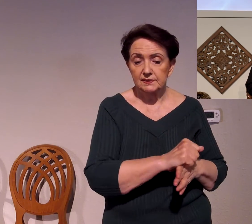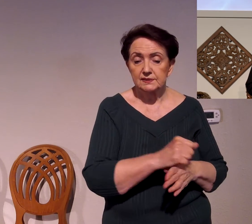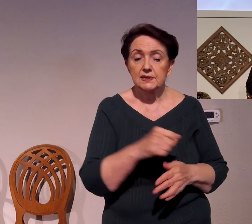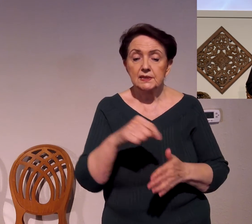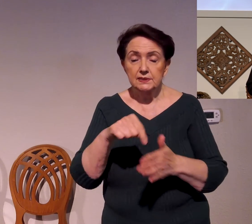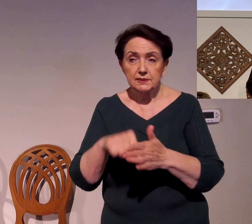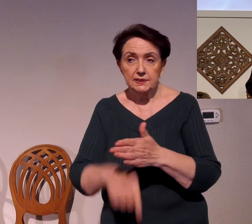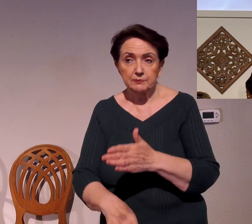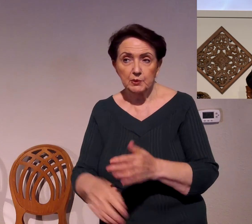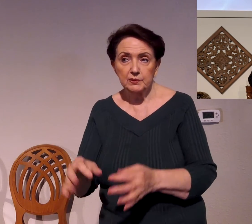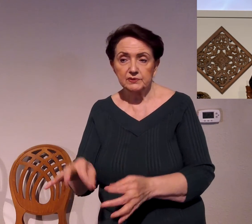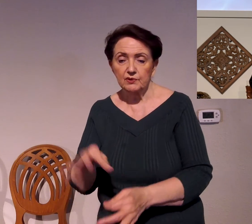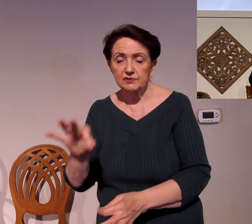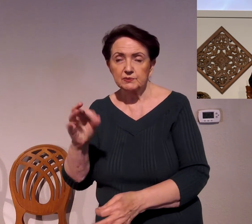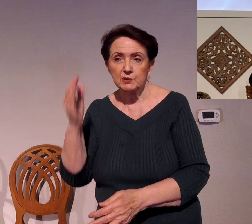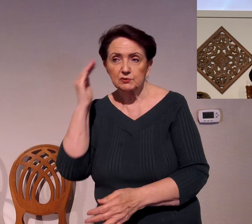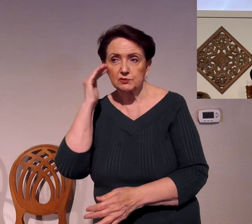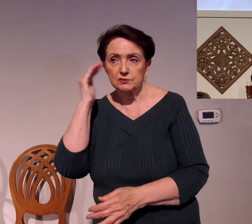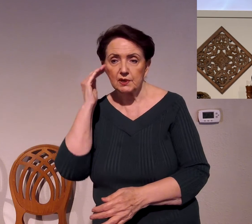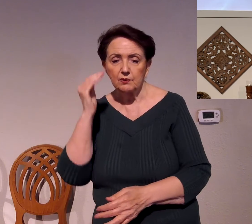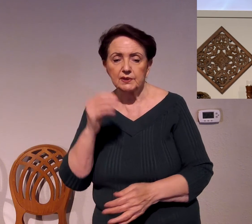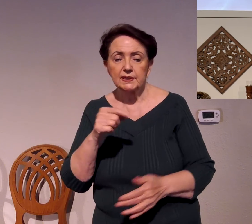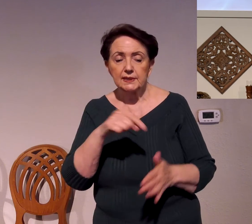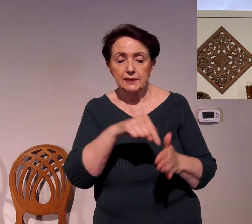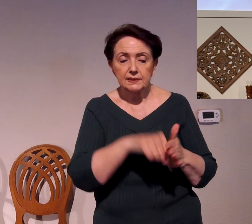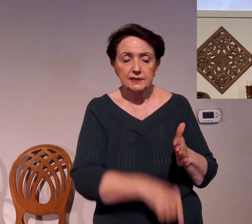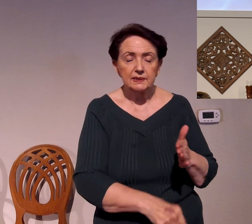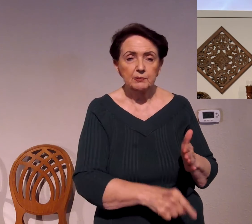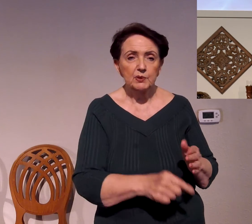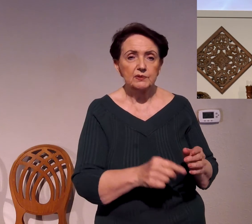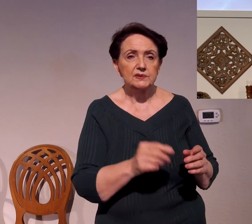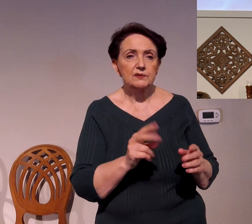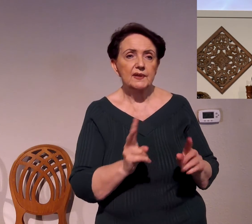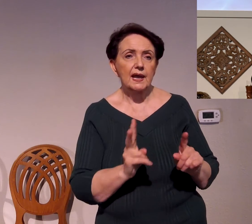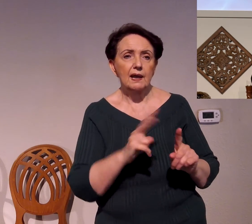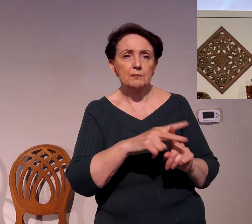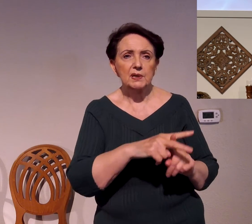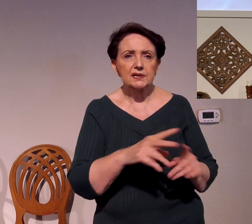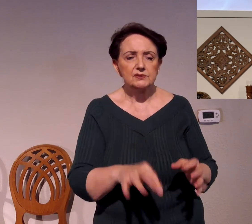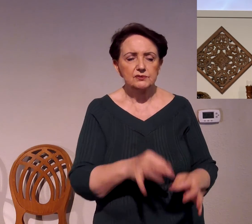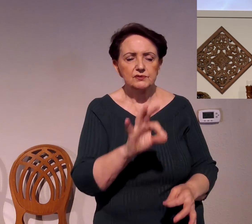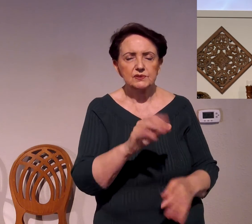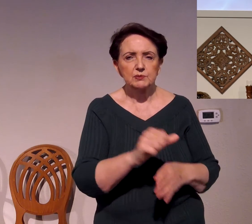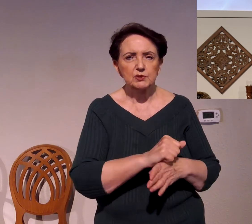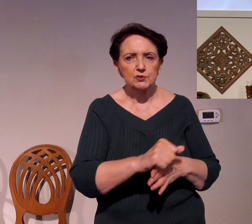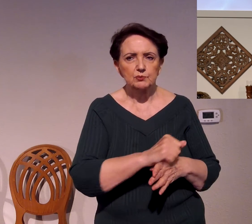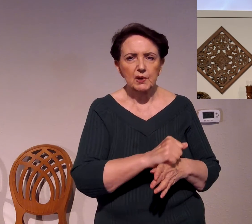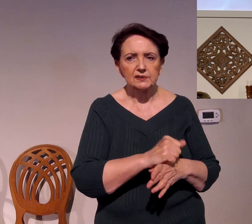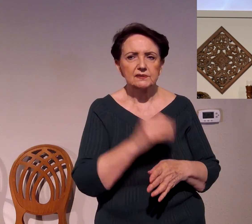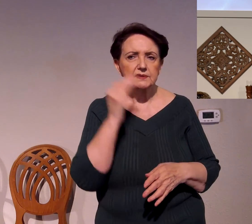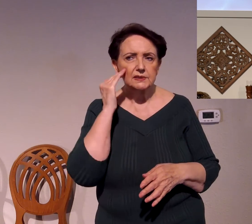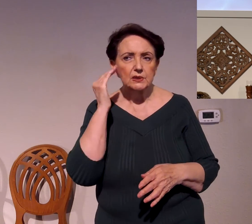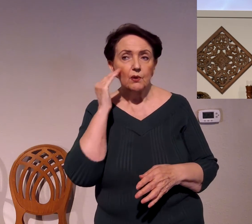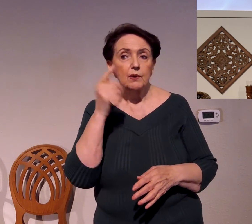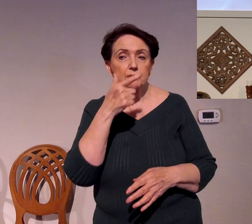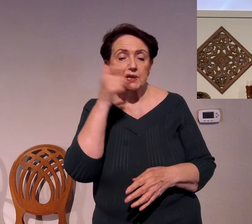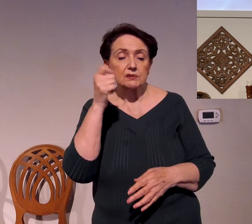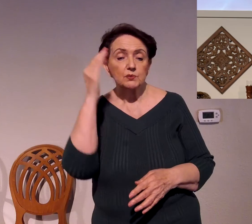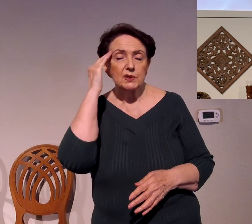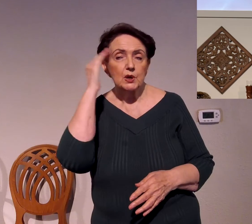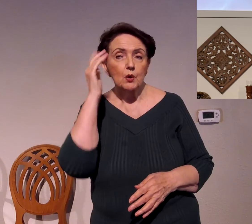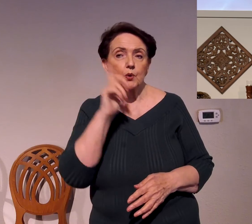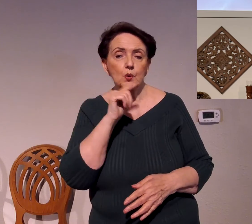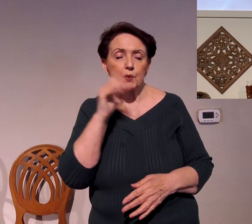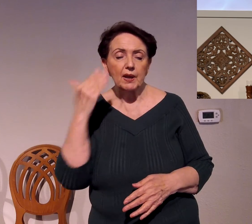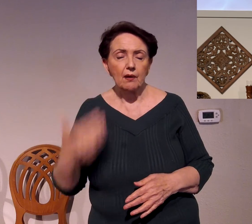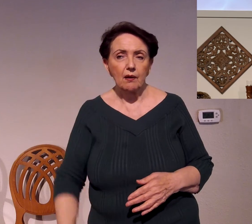into our spiritual knowing, and deeper into the application of that spiritual practice and knowing, because we know who we are.